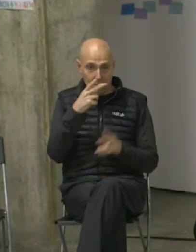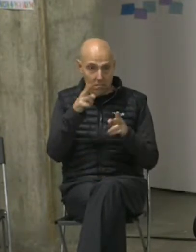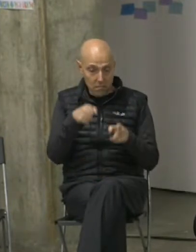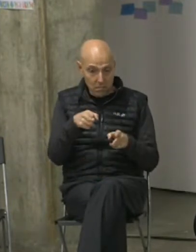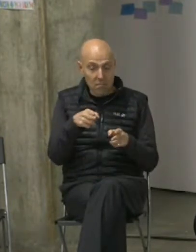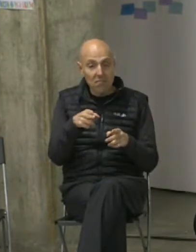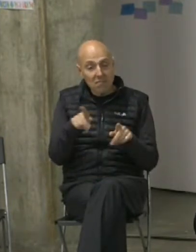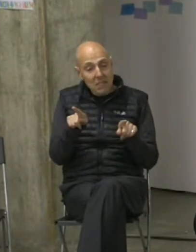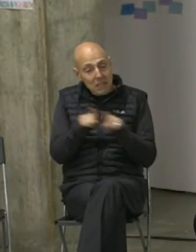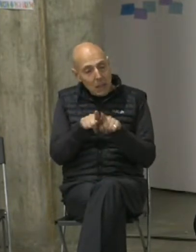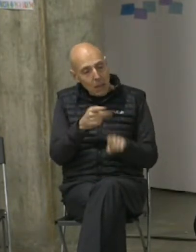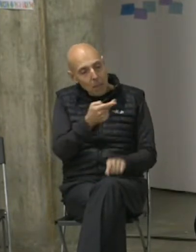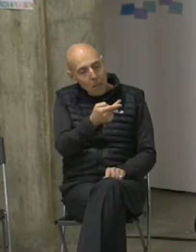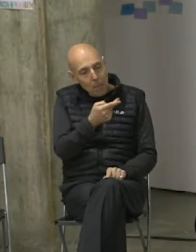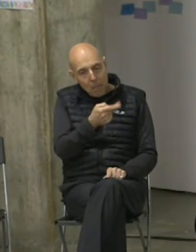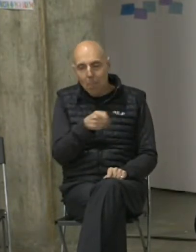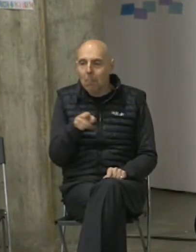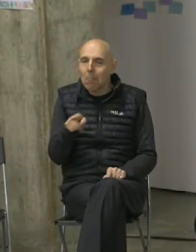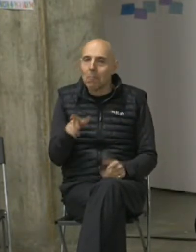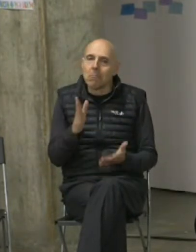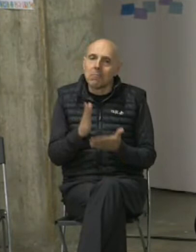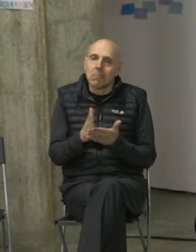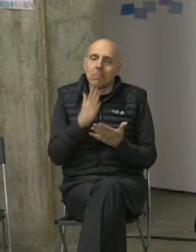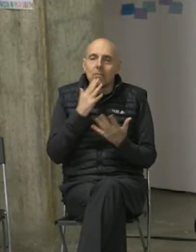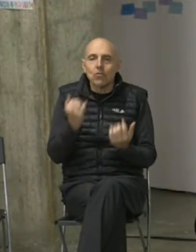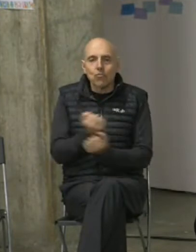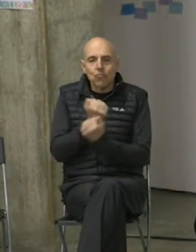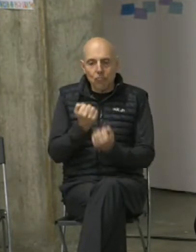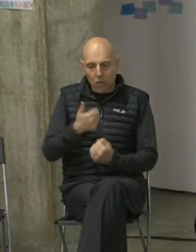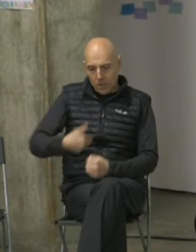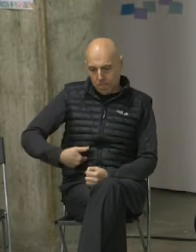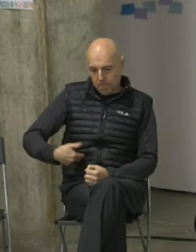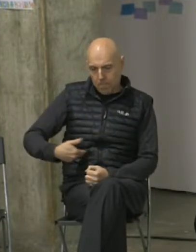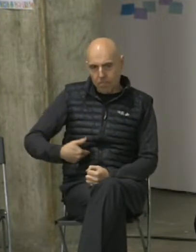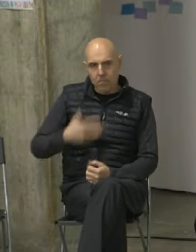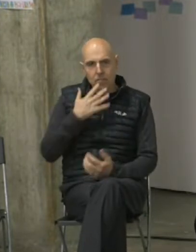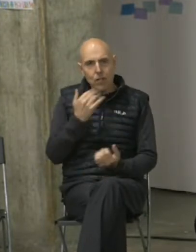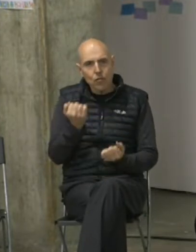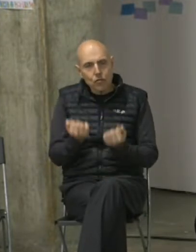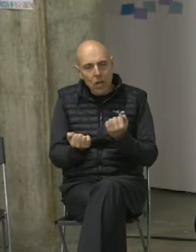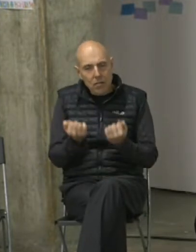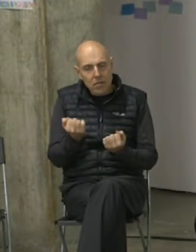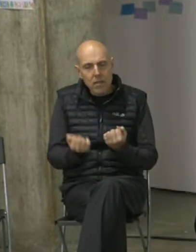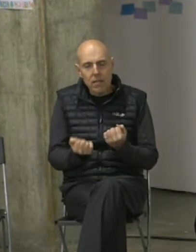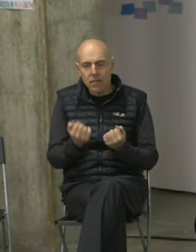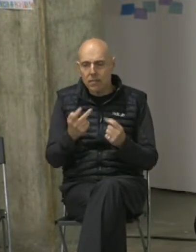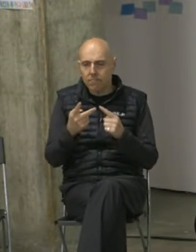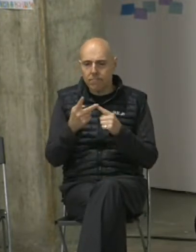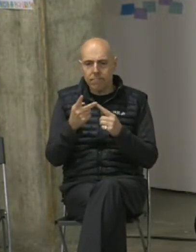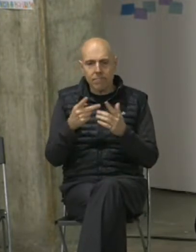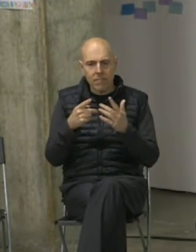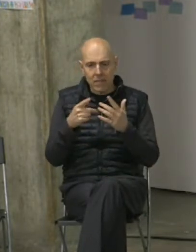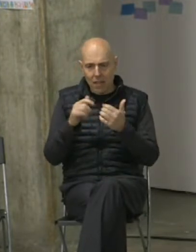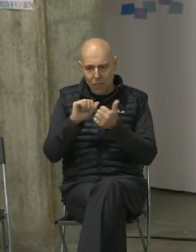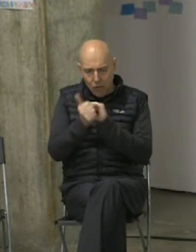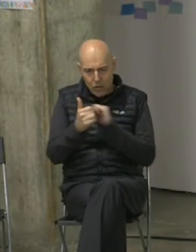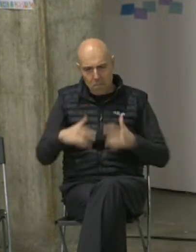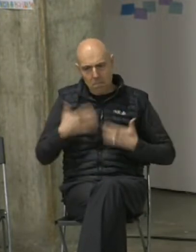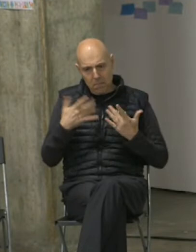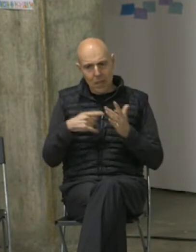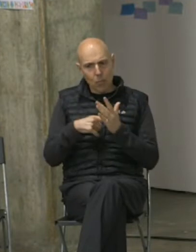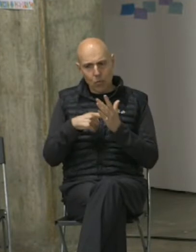like both of your loved ones, she had a really strong sense of justice, the importance of friendship and community